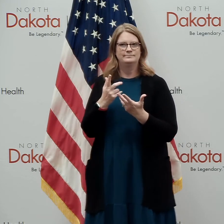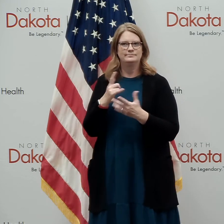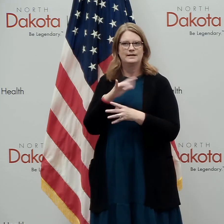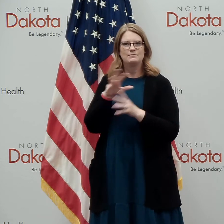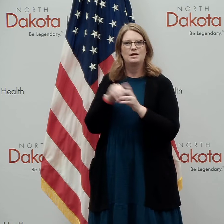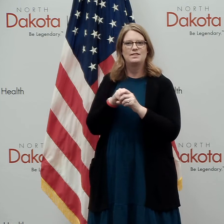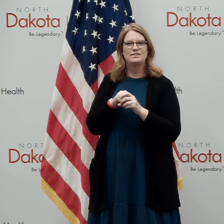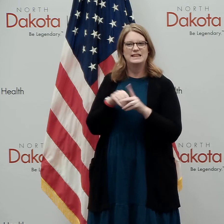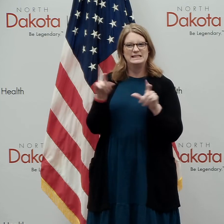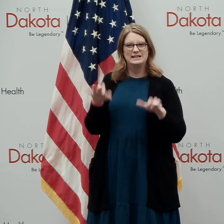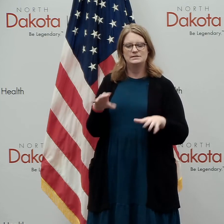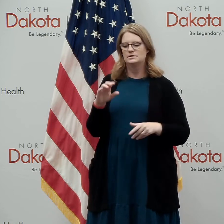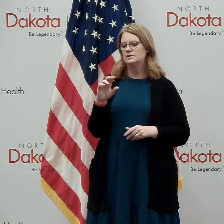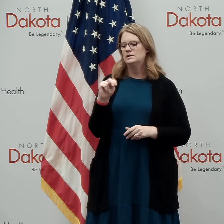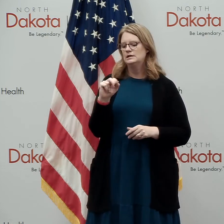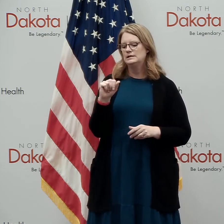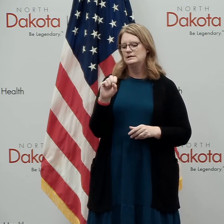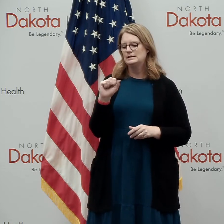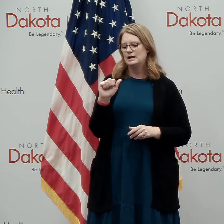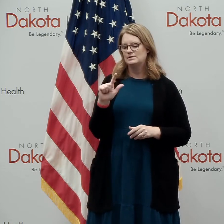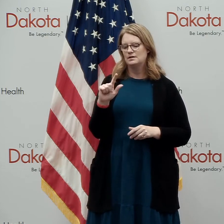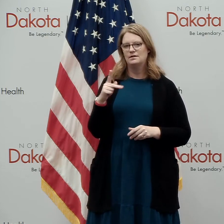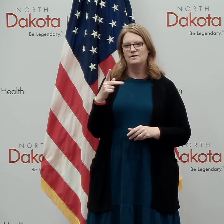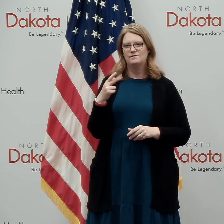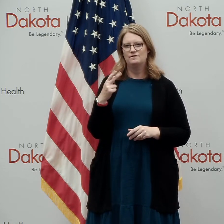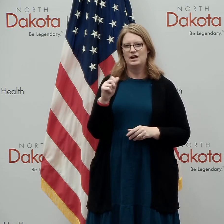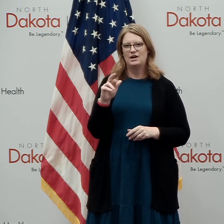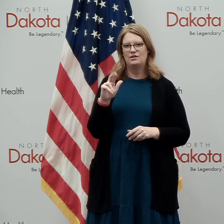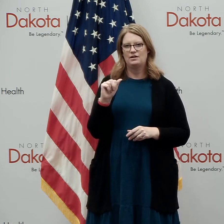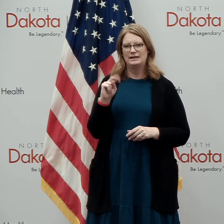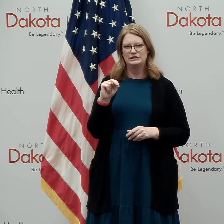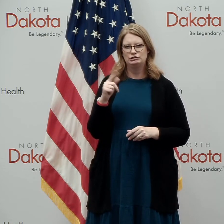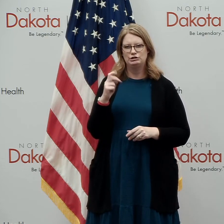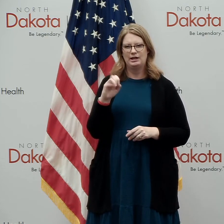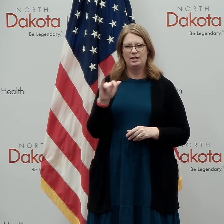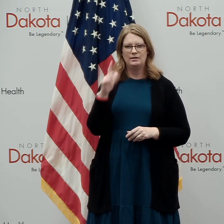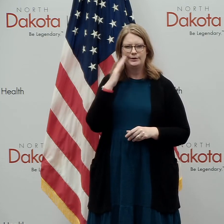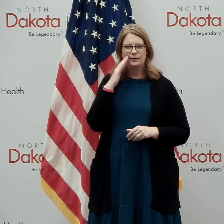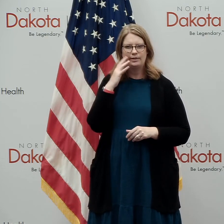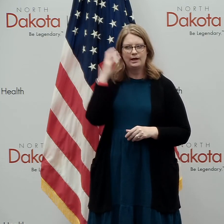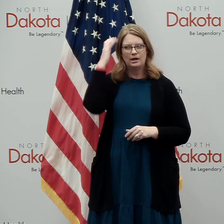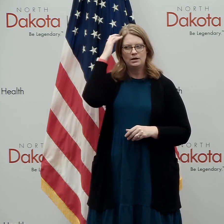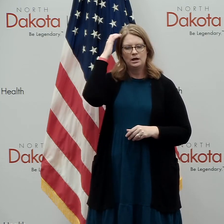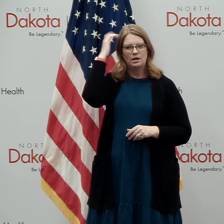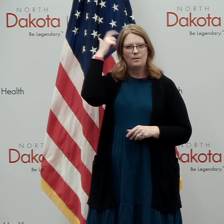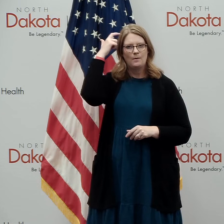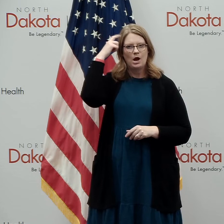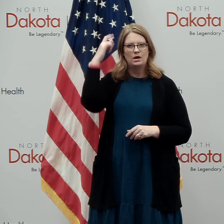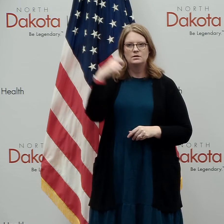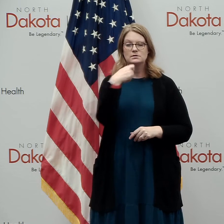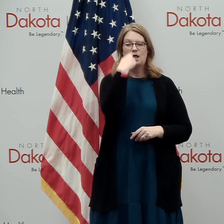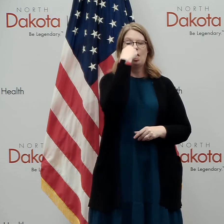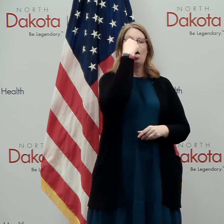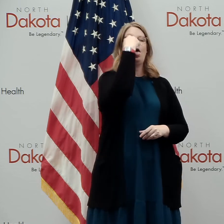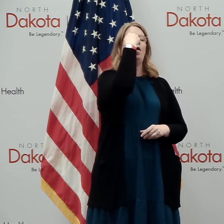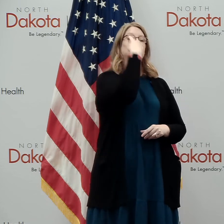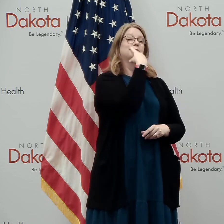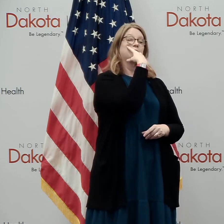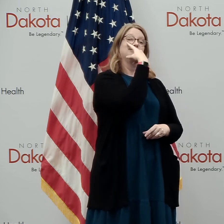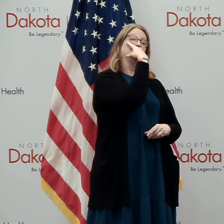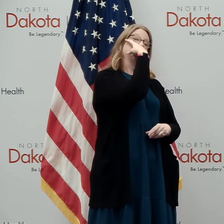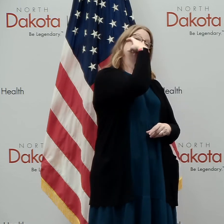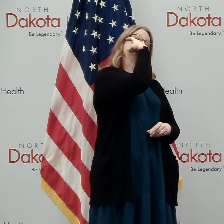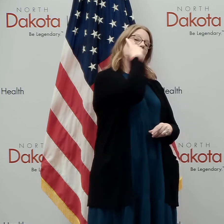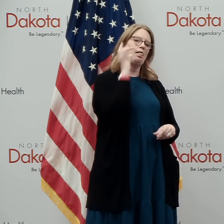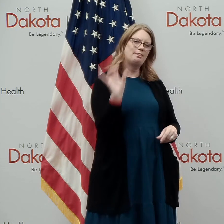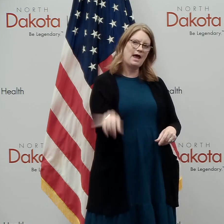nasal pharyngeal is the word. Other people might call it, tickle your brain test, because it feels like it's going so far back up into your head.